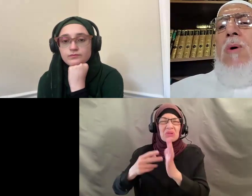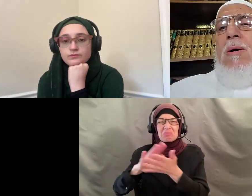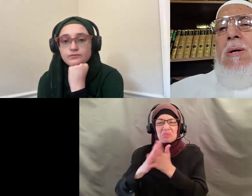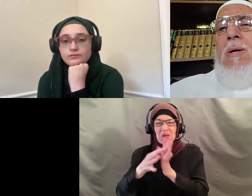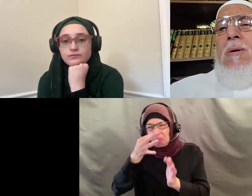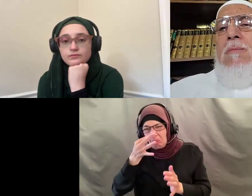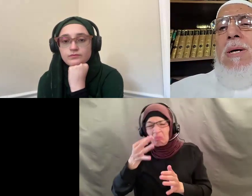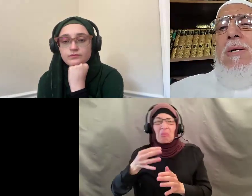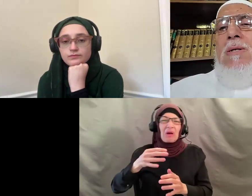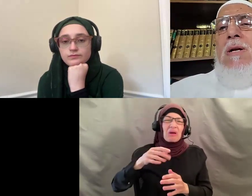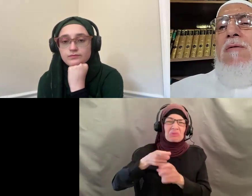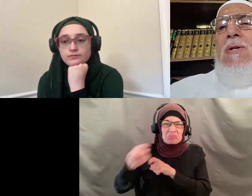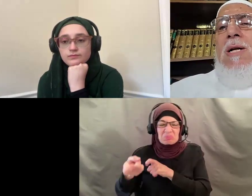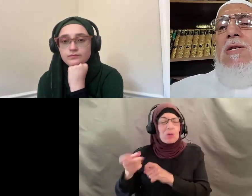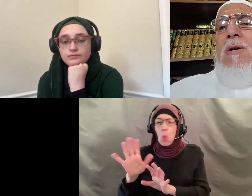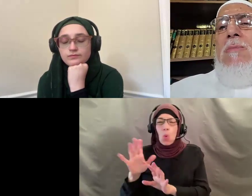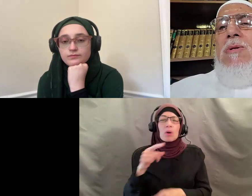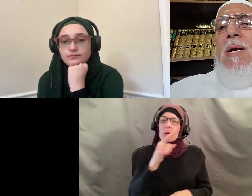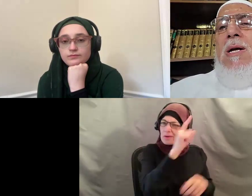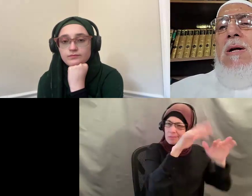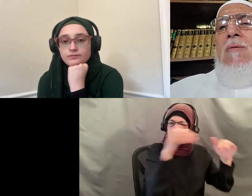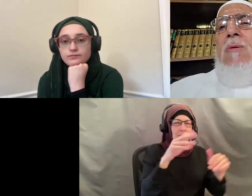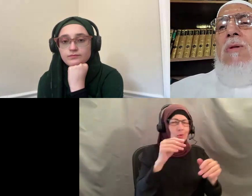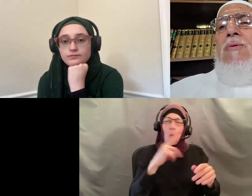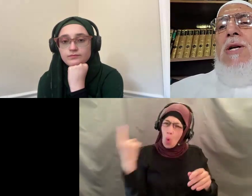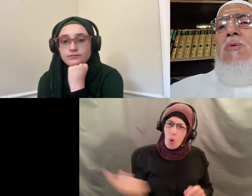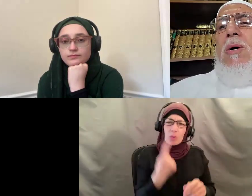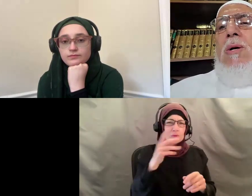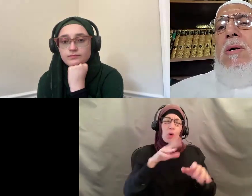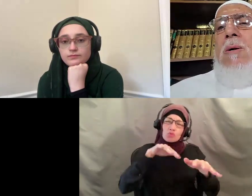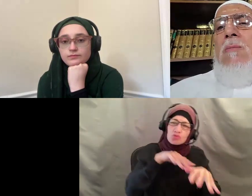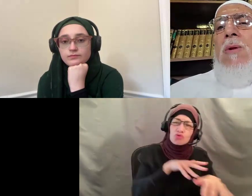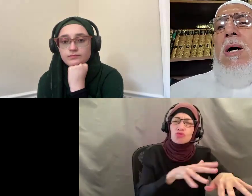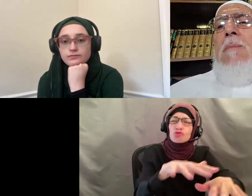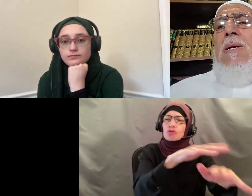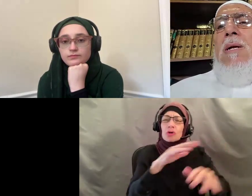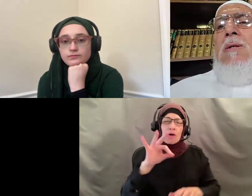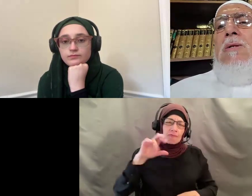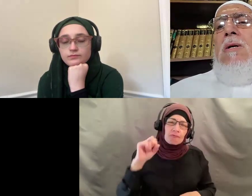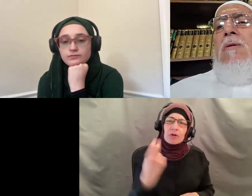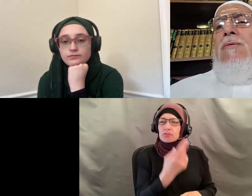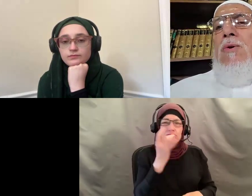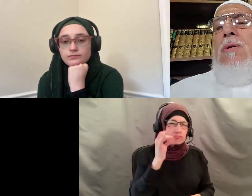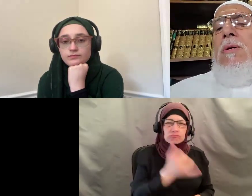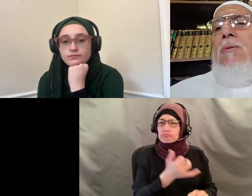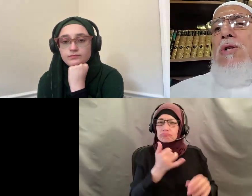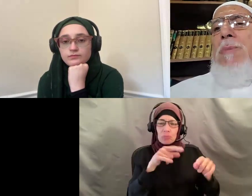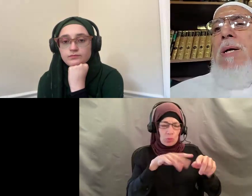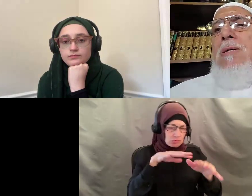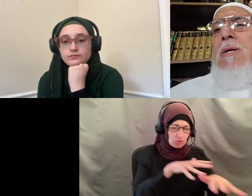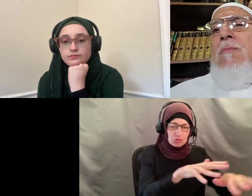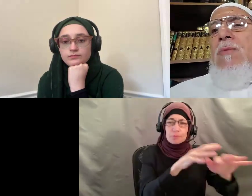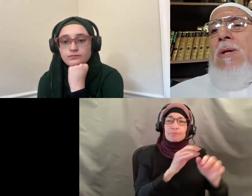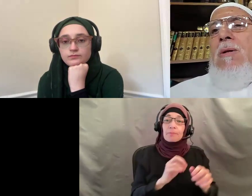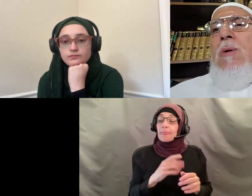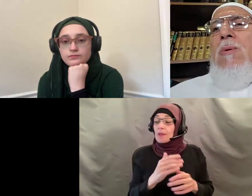flowing water, means rivers and streams running with fresh water. Abundant fruit, which